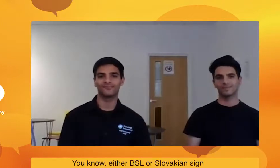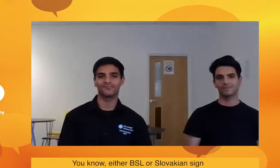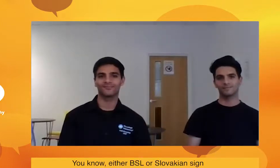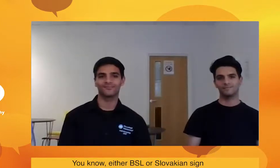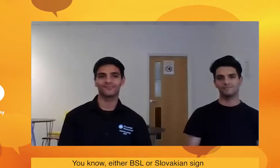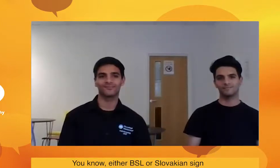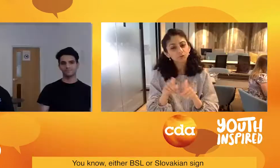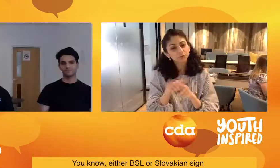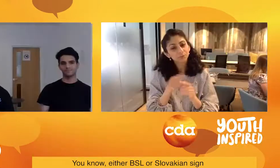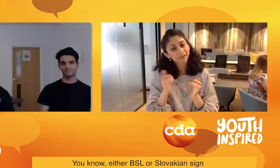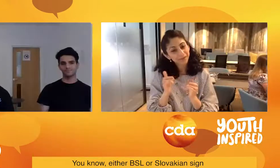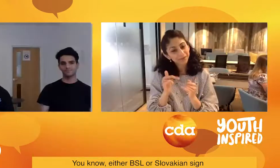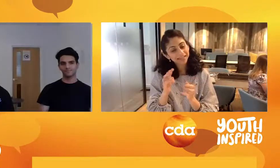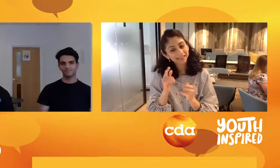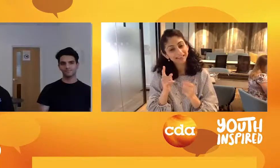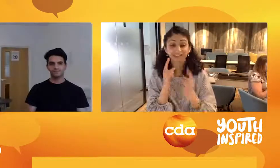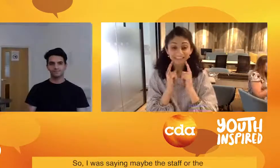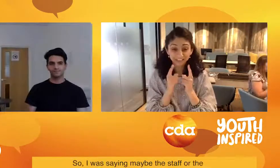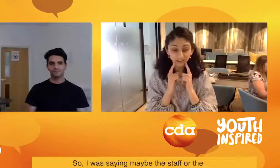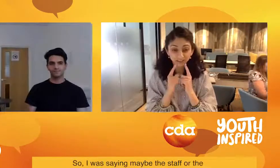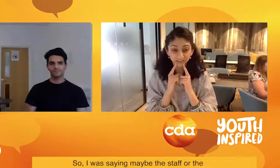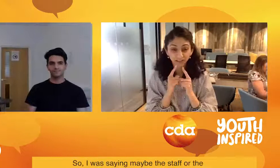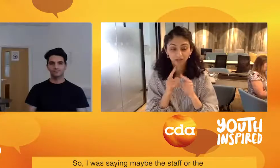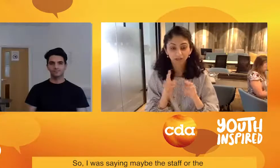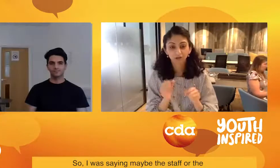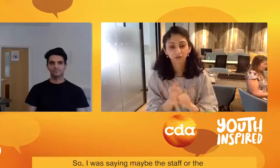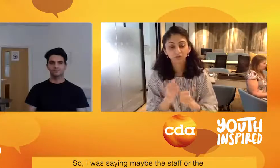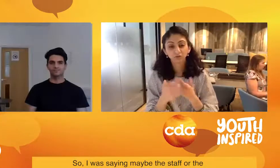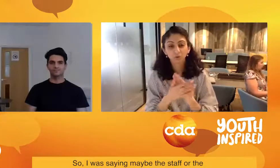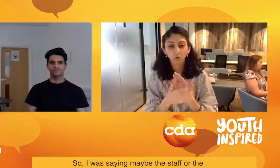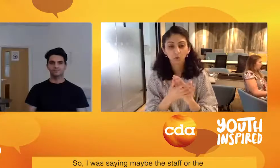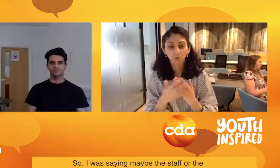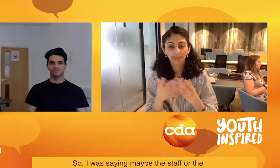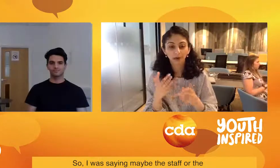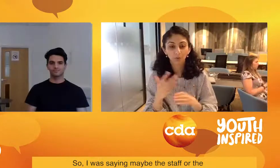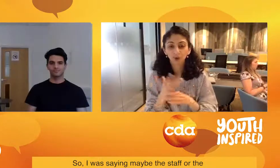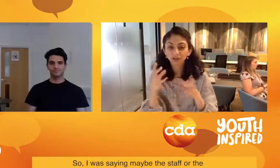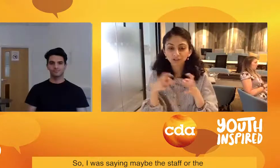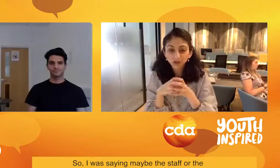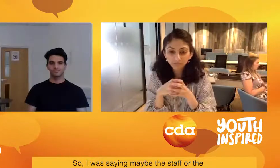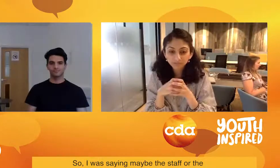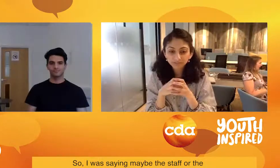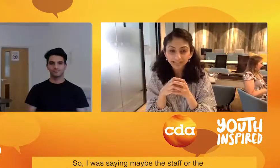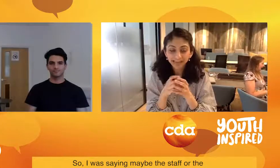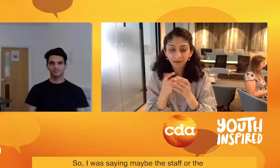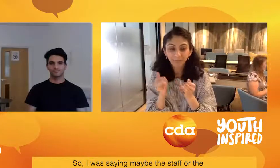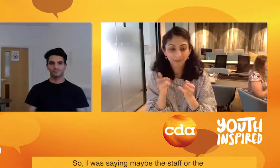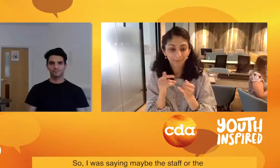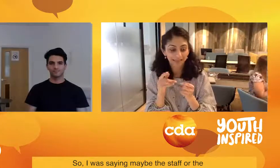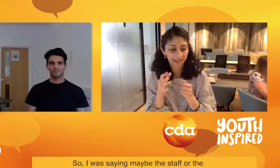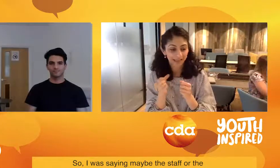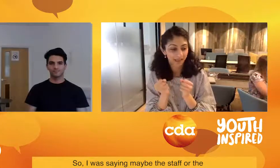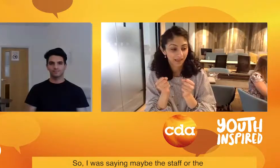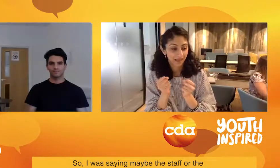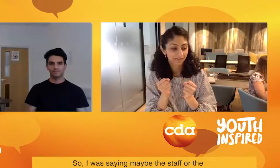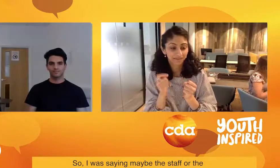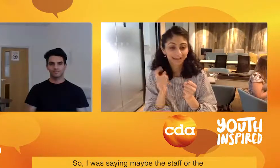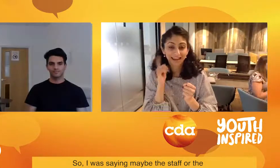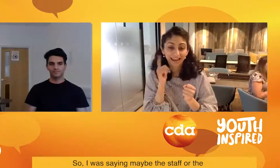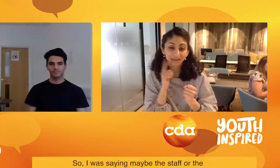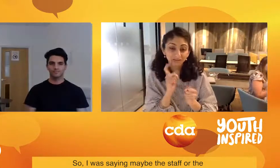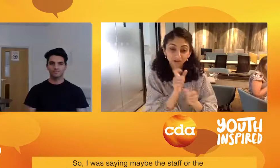Either BSL or Slovakian Sign Language. So I was saying maybe the staff or the teachers, if they had maybe